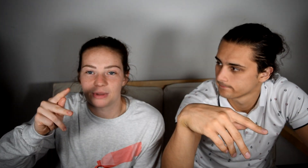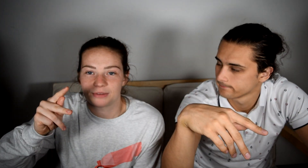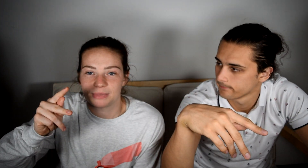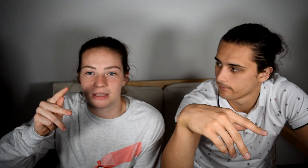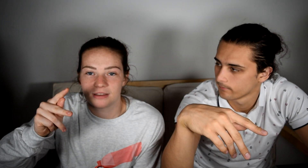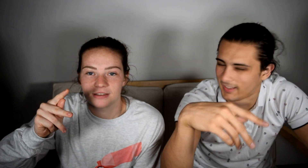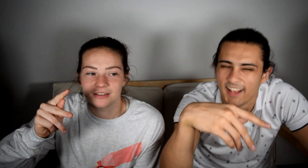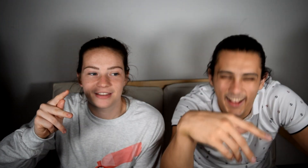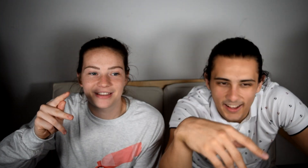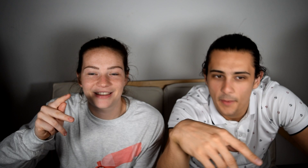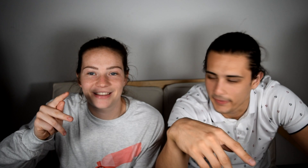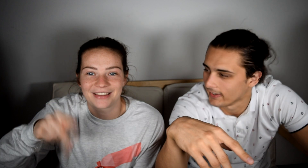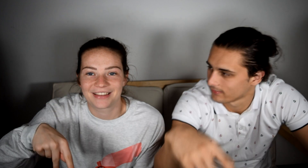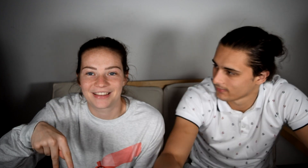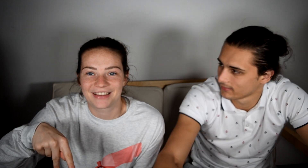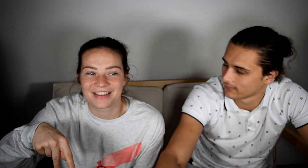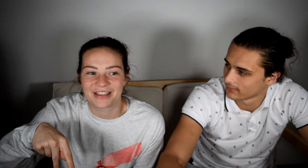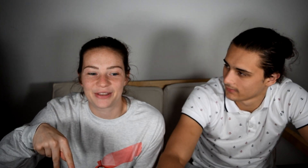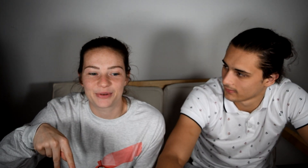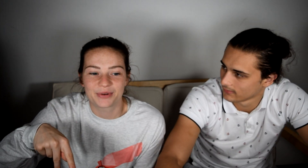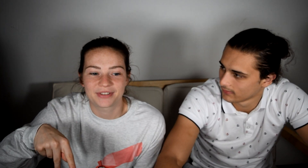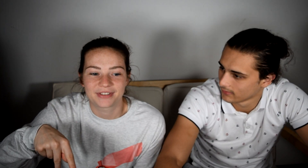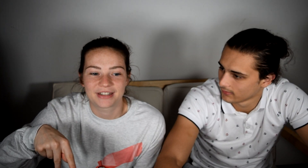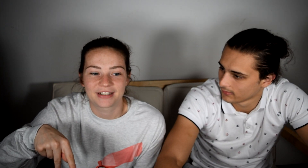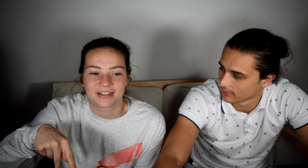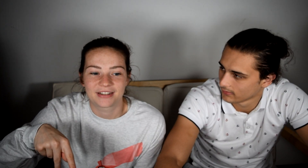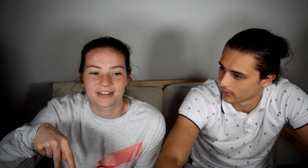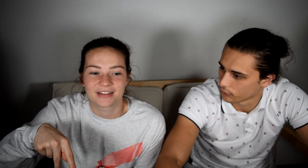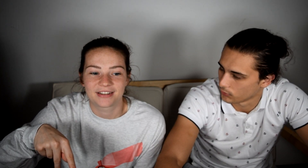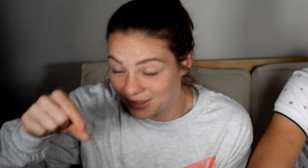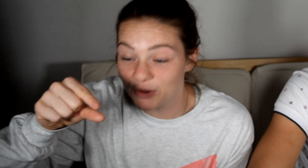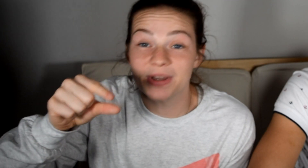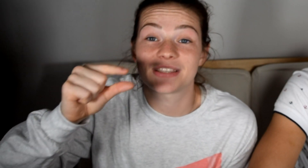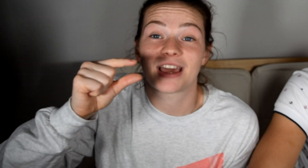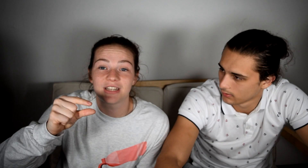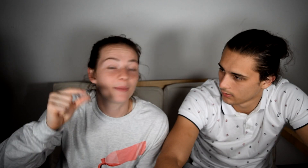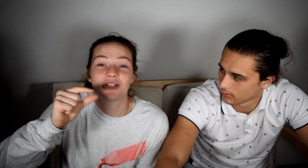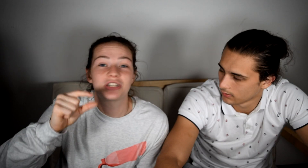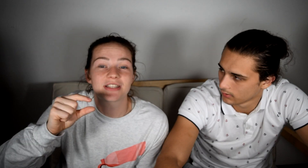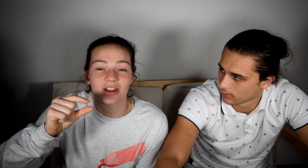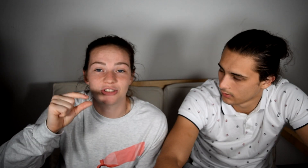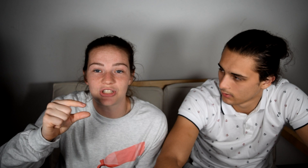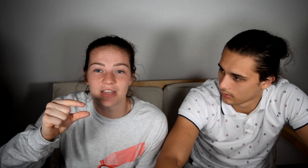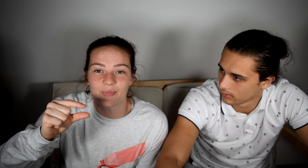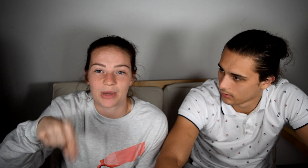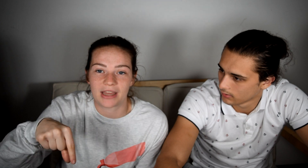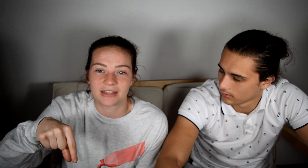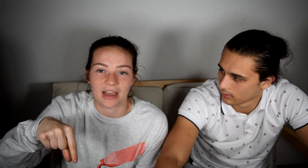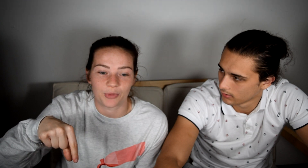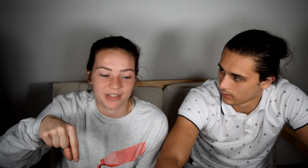have? P? P, yes. Q. How is Q? Q is, G, but downwards.